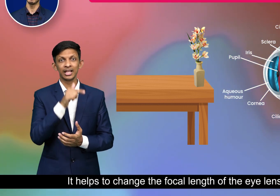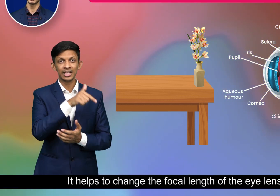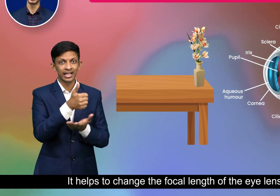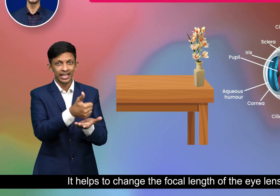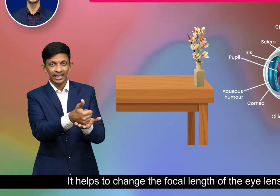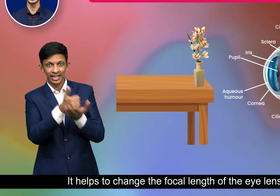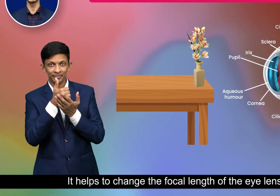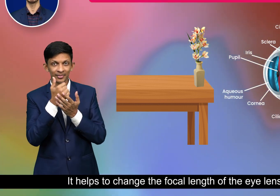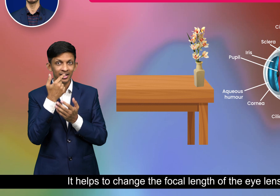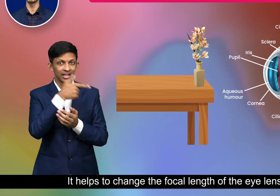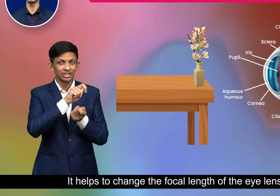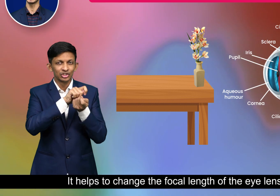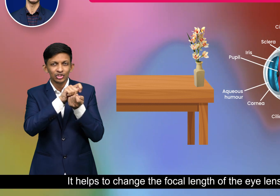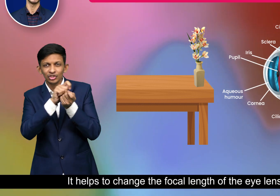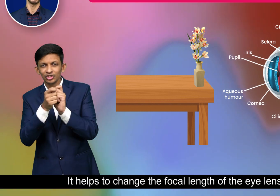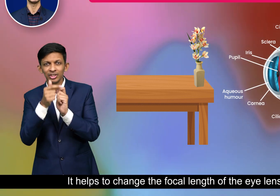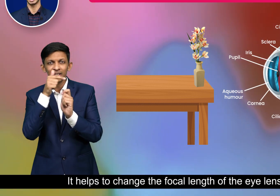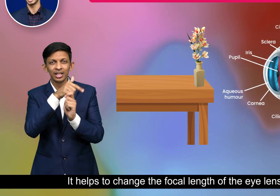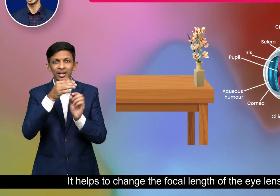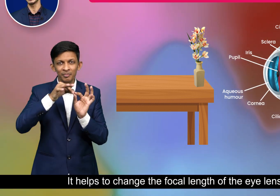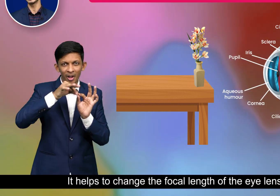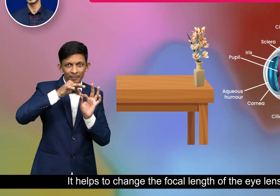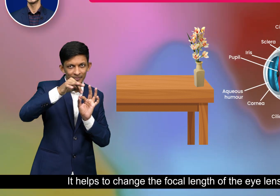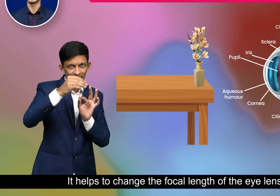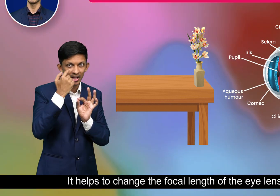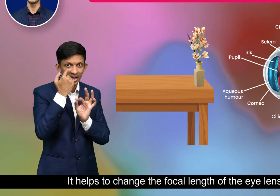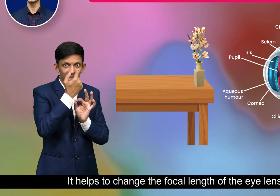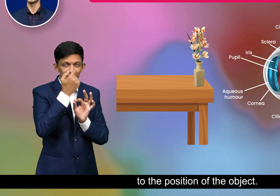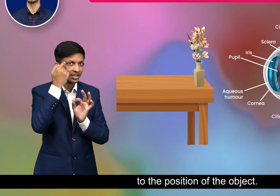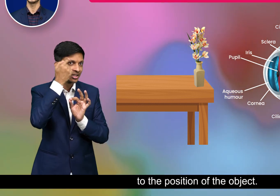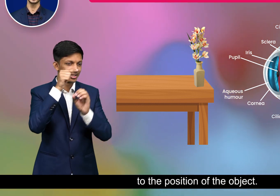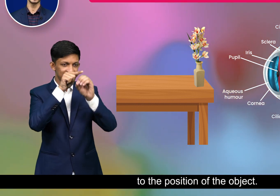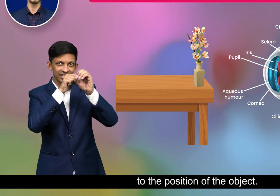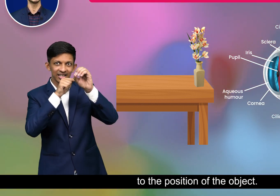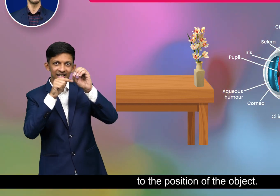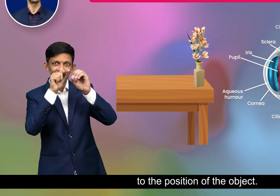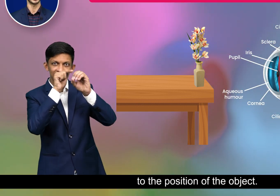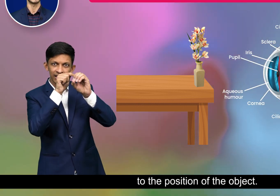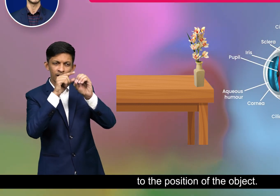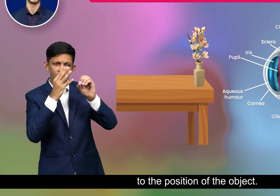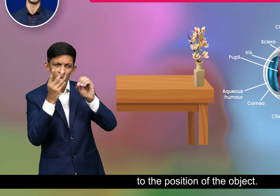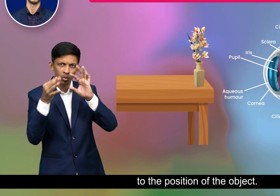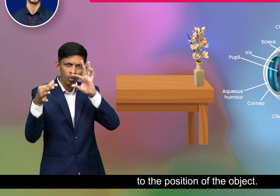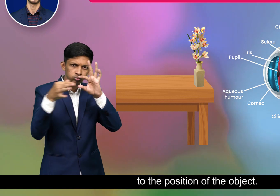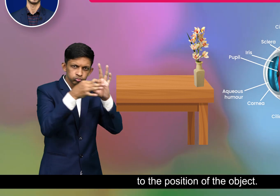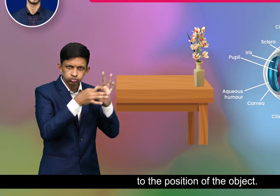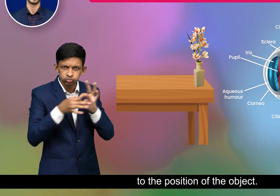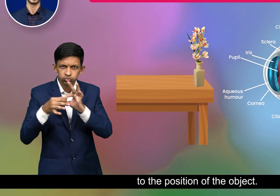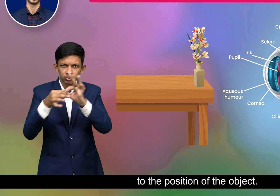It helps to change the focal length of the eye lens according to the position of the object.